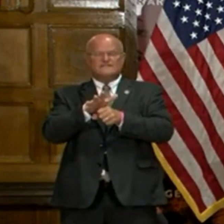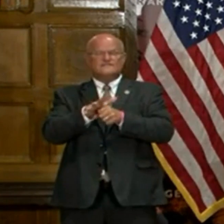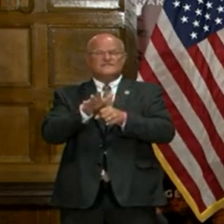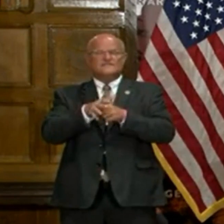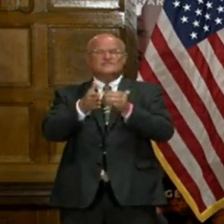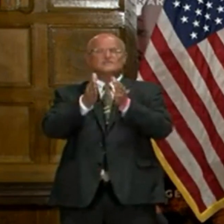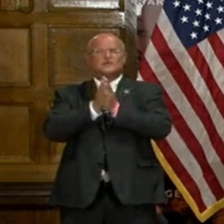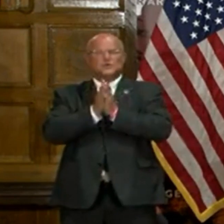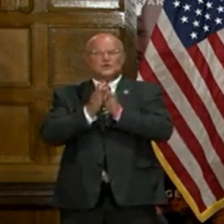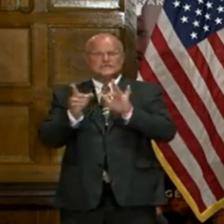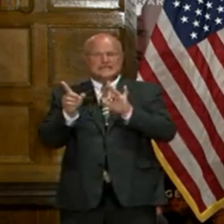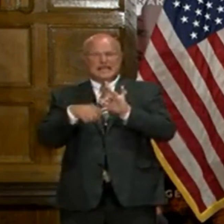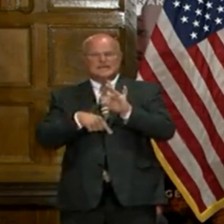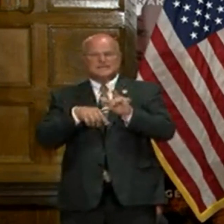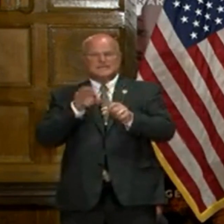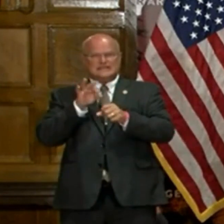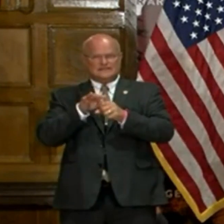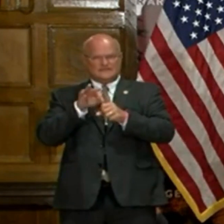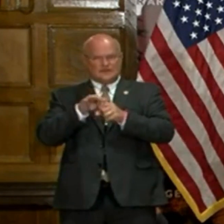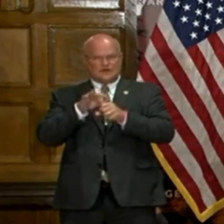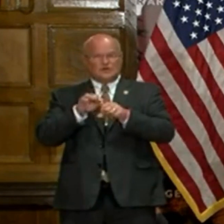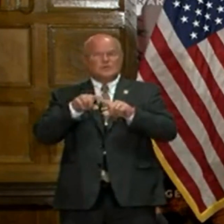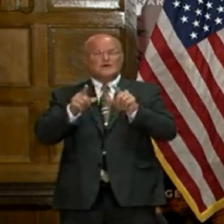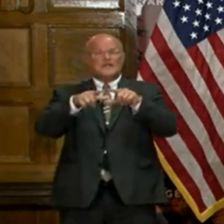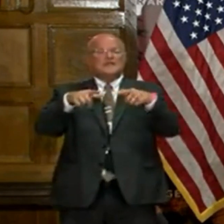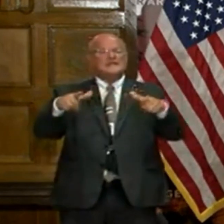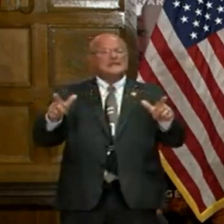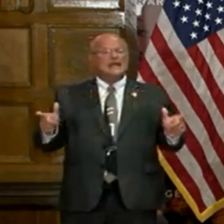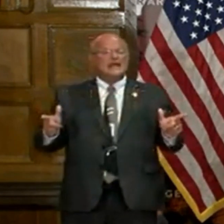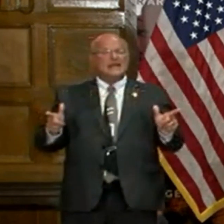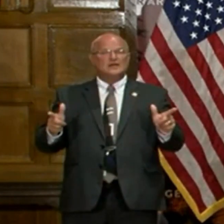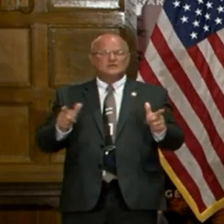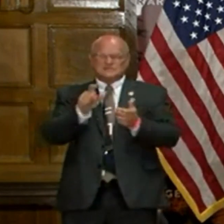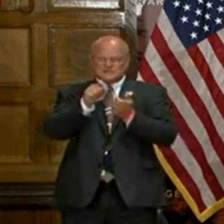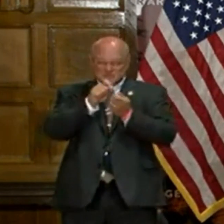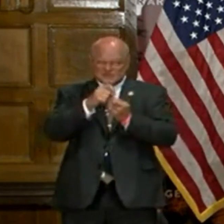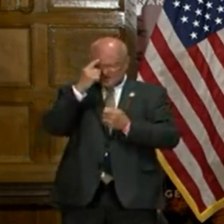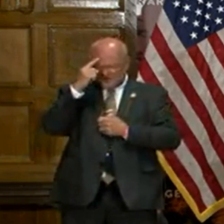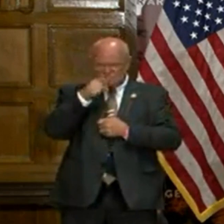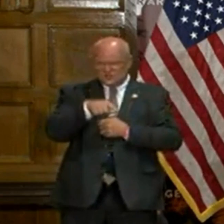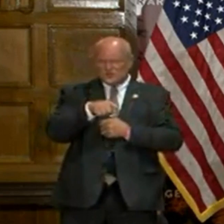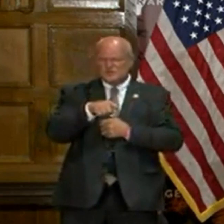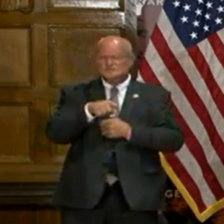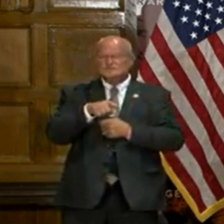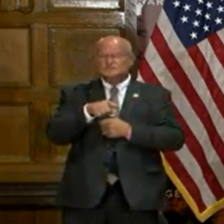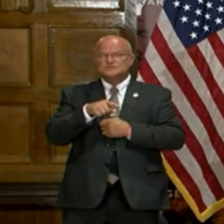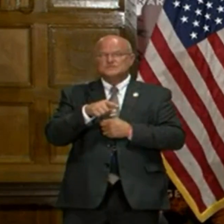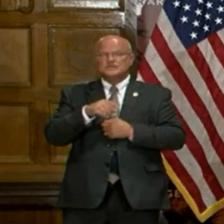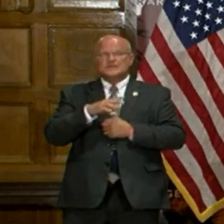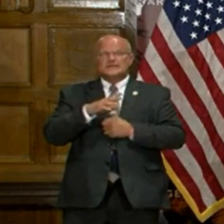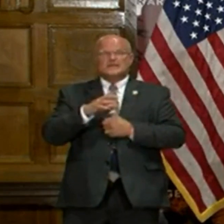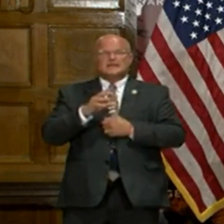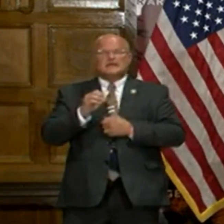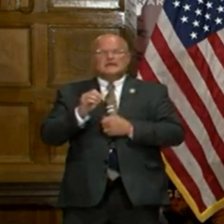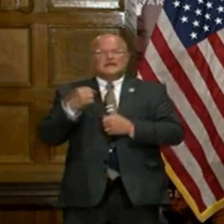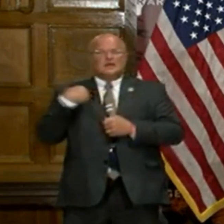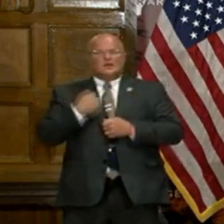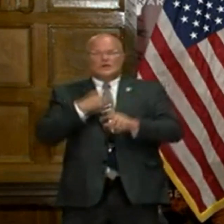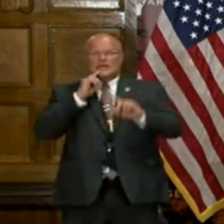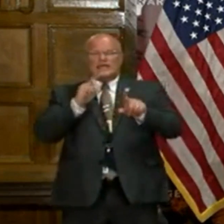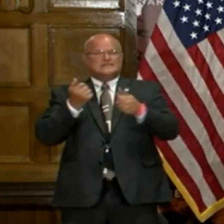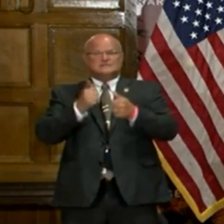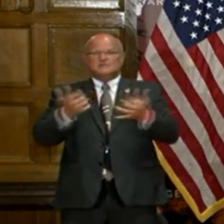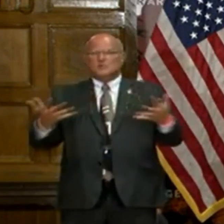sufficient to request an absentee vote. But the language, we'll get that specifically to you, and we can answer